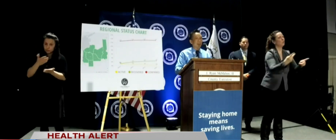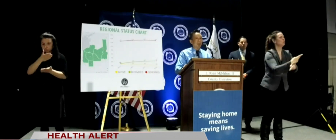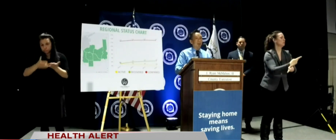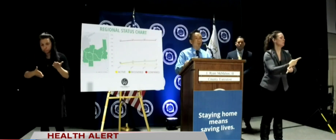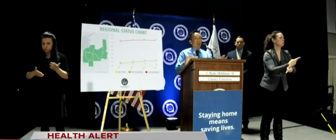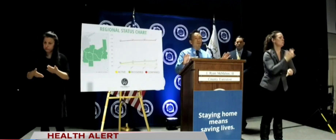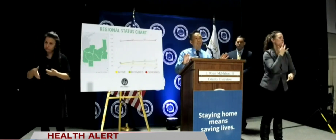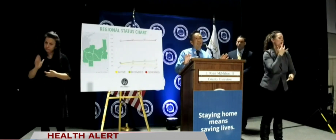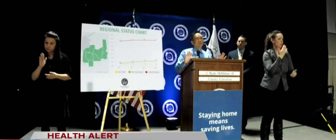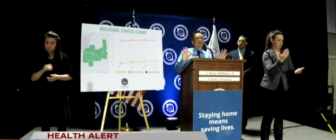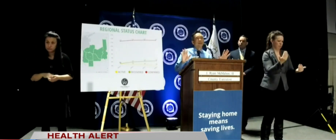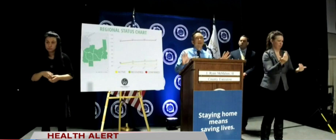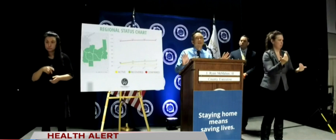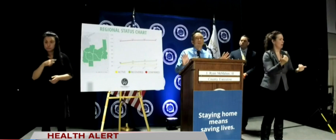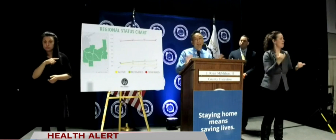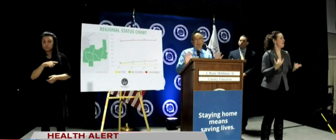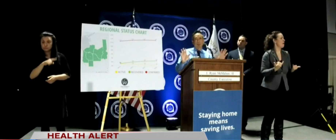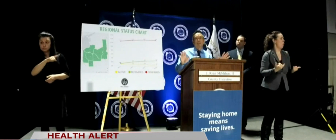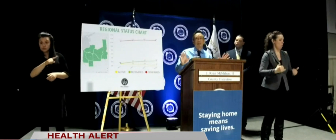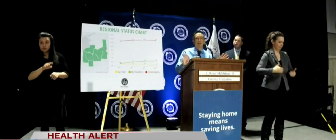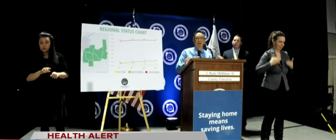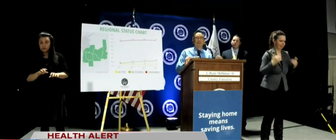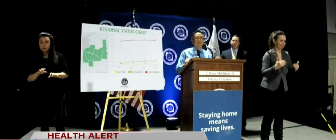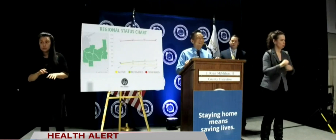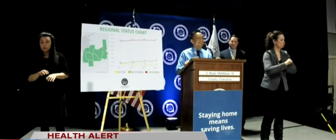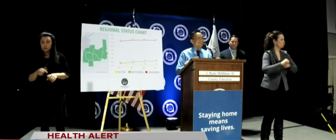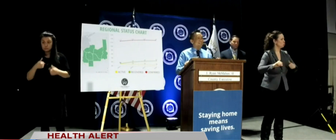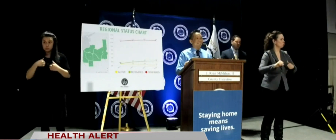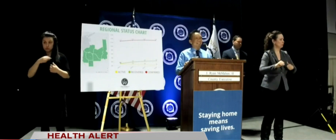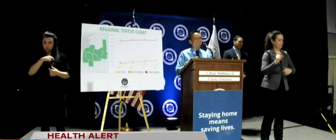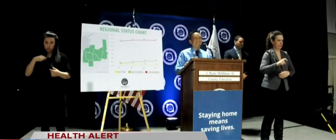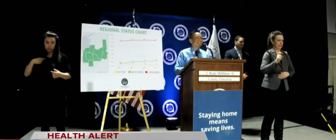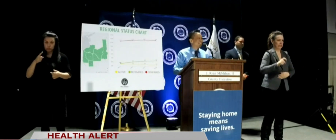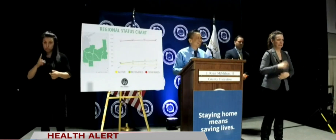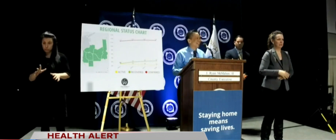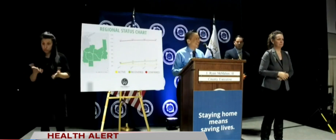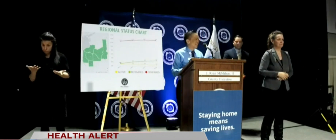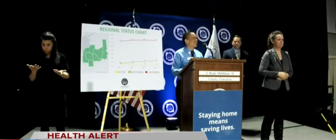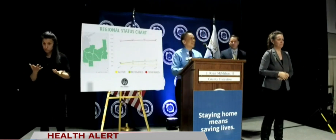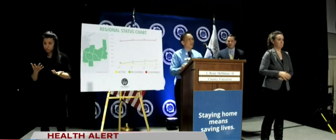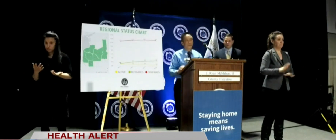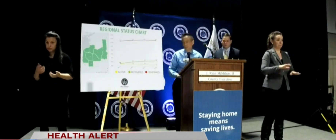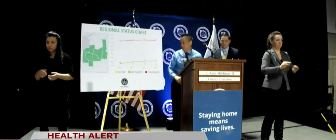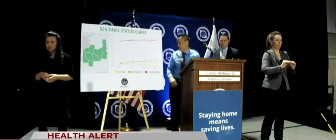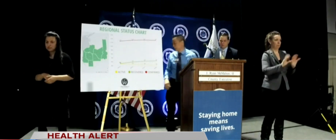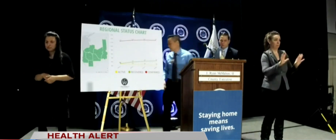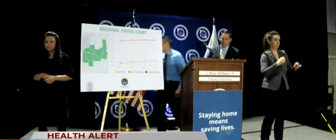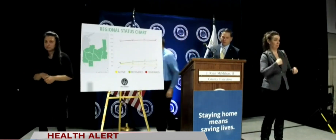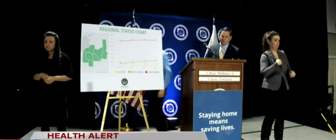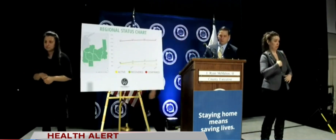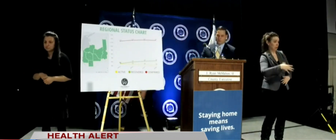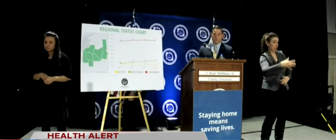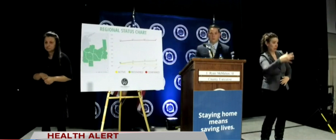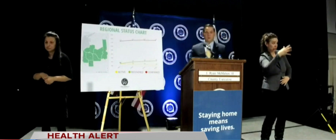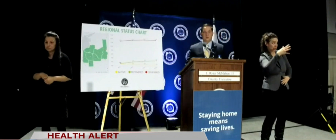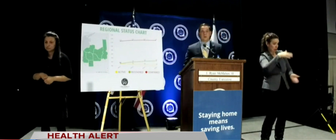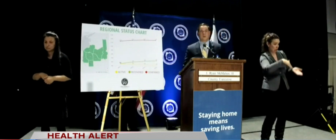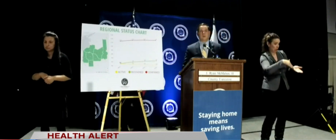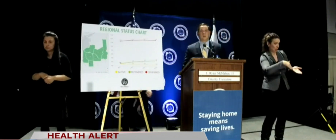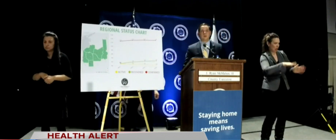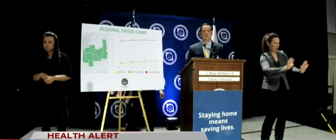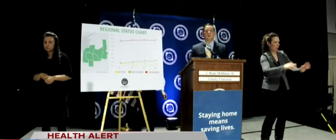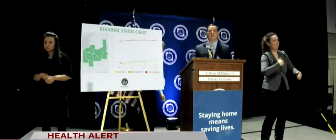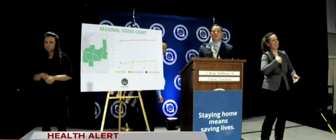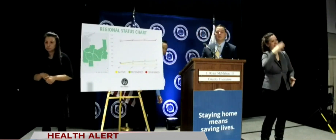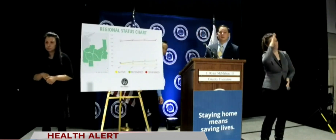Okay. And for clarification, I'm not a doctor. My dad was a doctor, but I'm not a doctor. Okay. All right. Thank you. Before you go, just